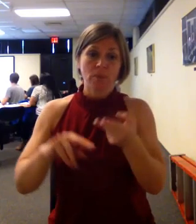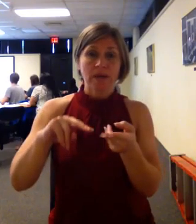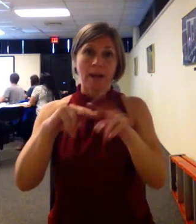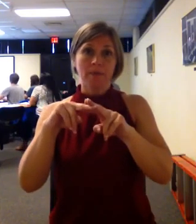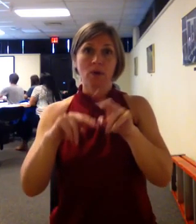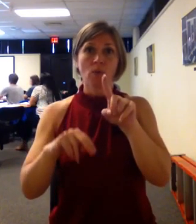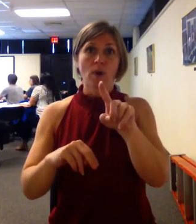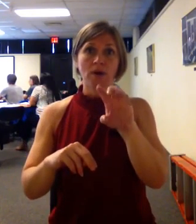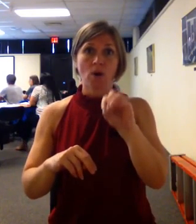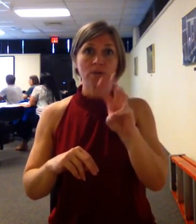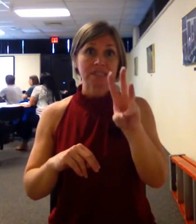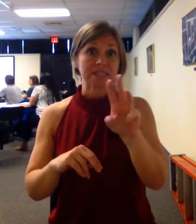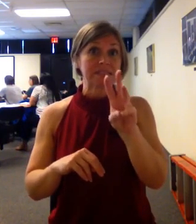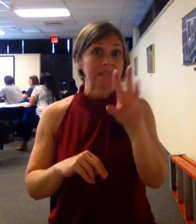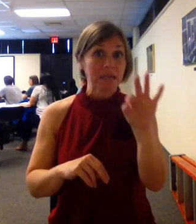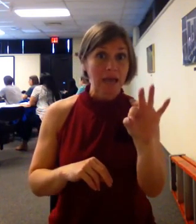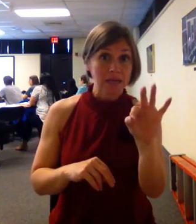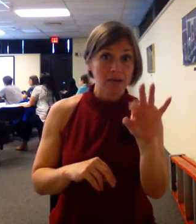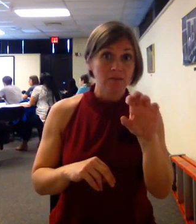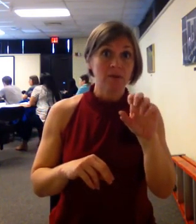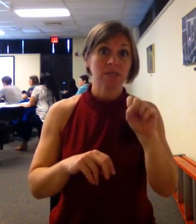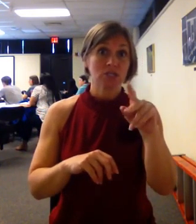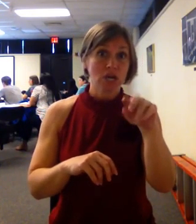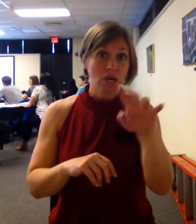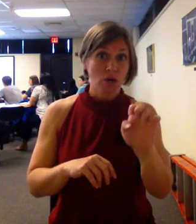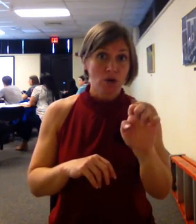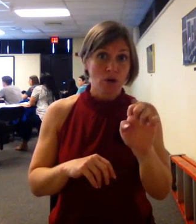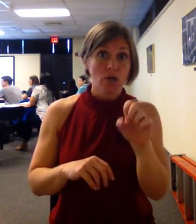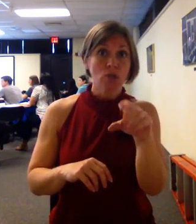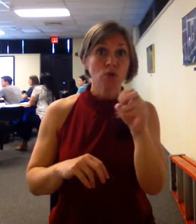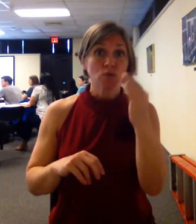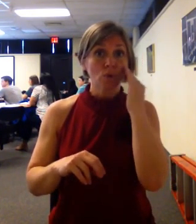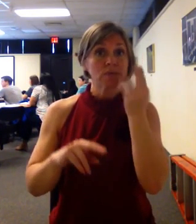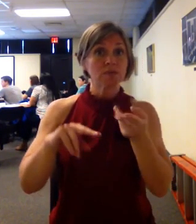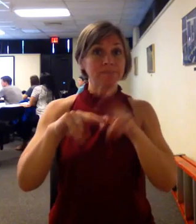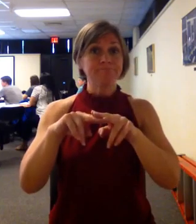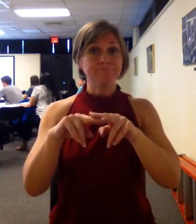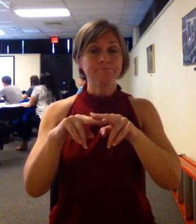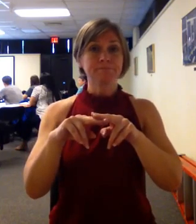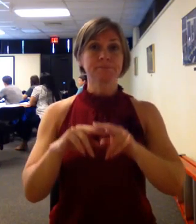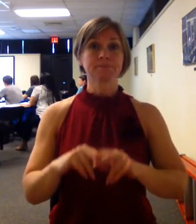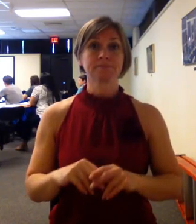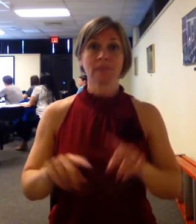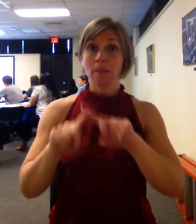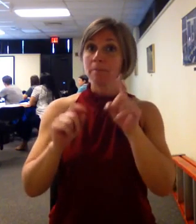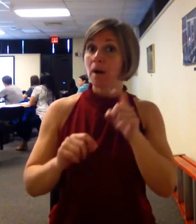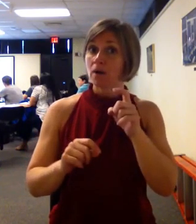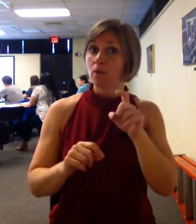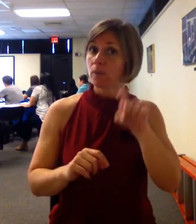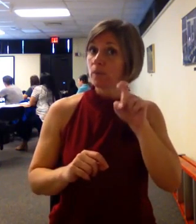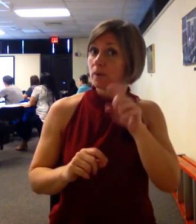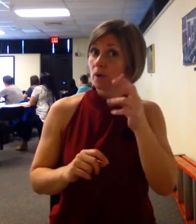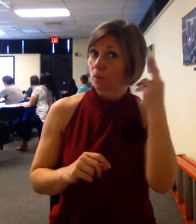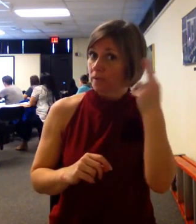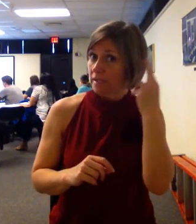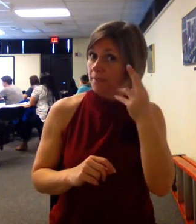per share. So that's where you're seeing where you would get a capital gain. But what you need to realize is that even